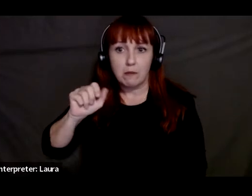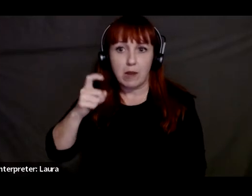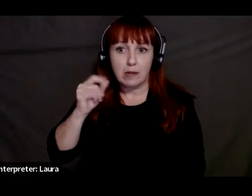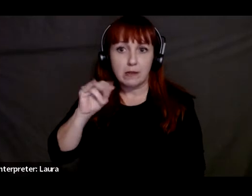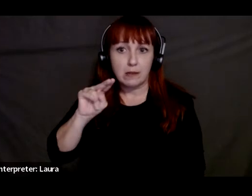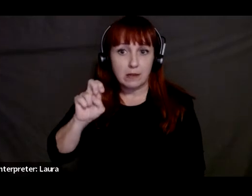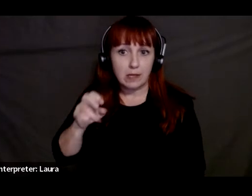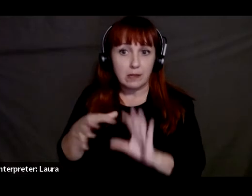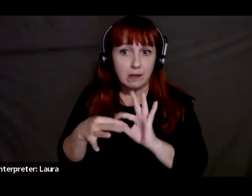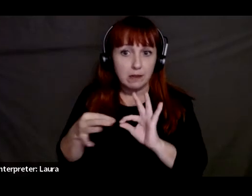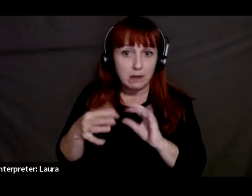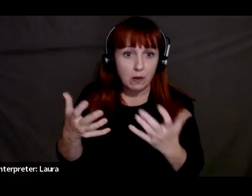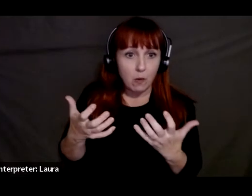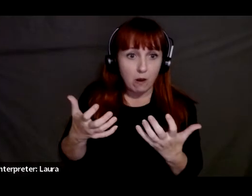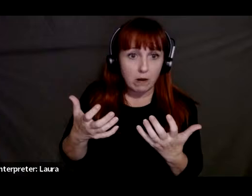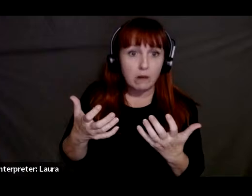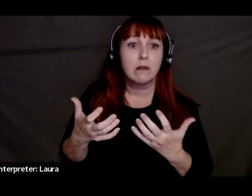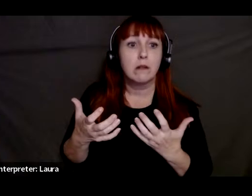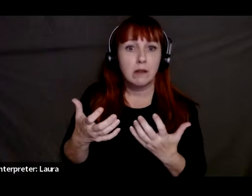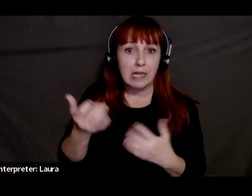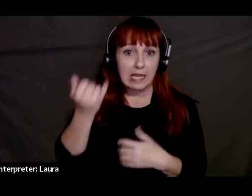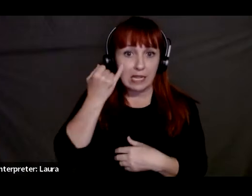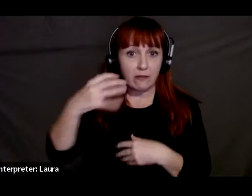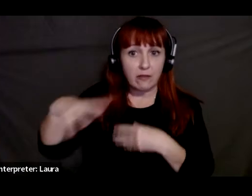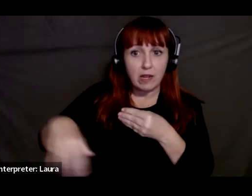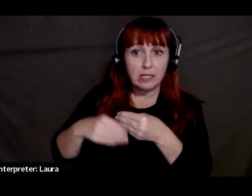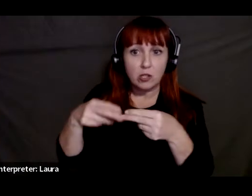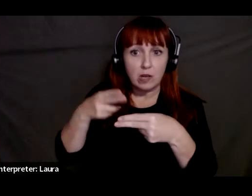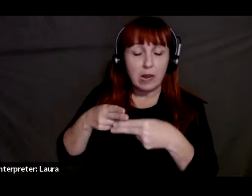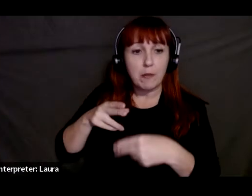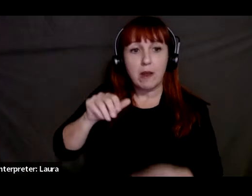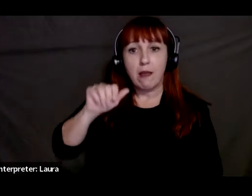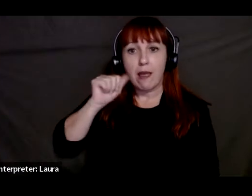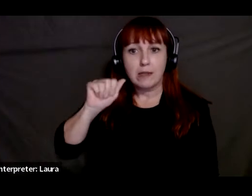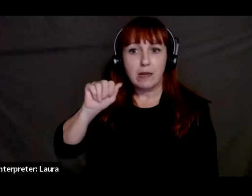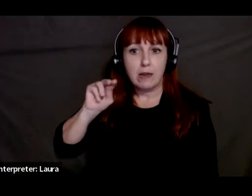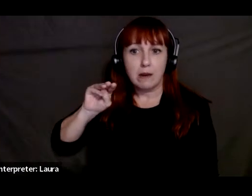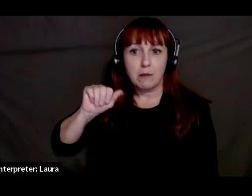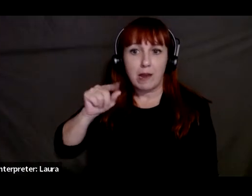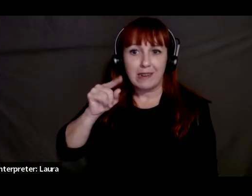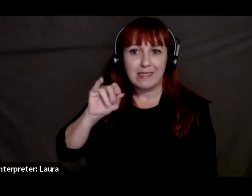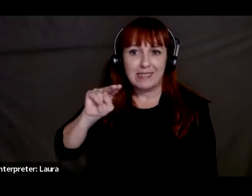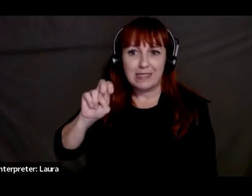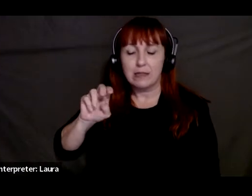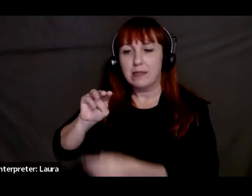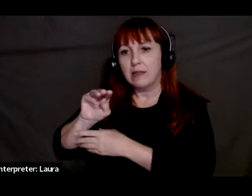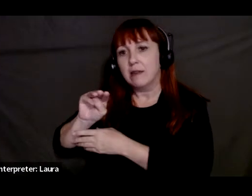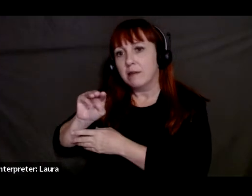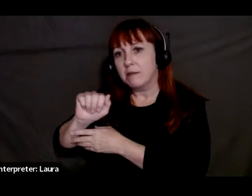So if there's anybody else, but Auntie Maxine's going to go first.